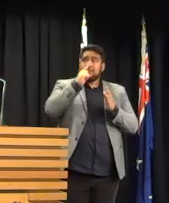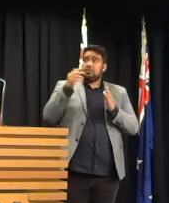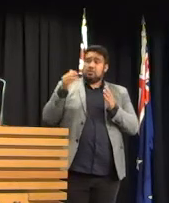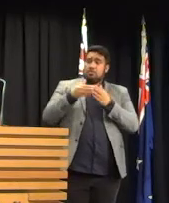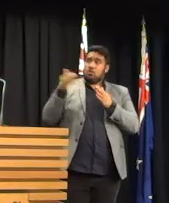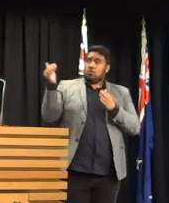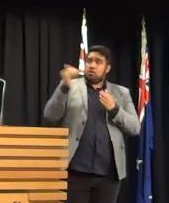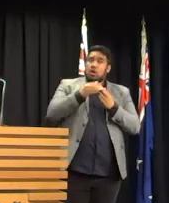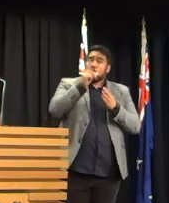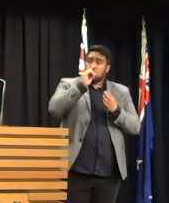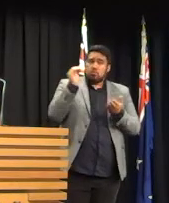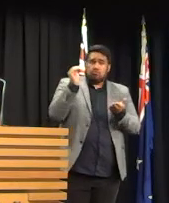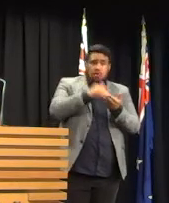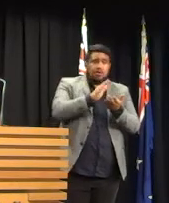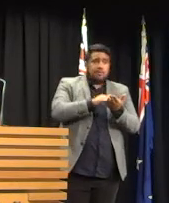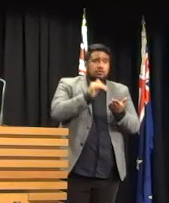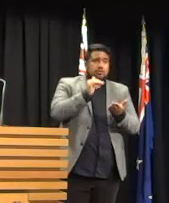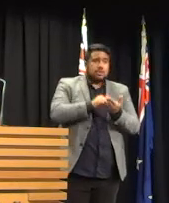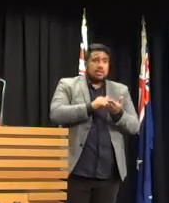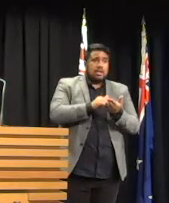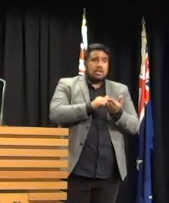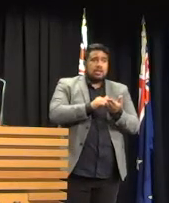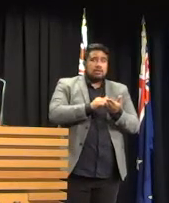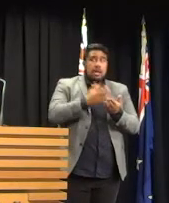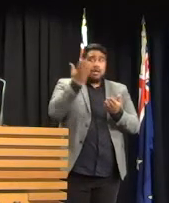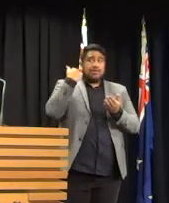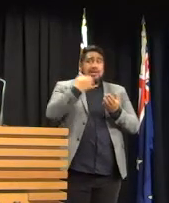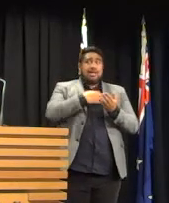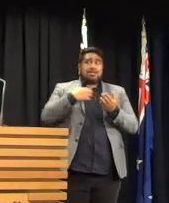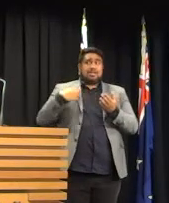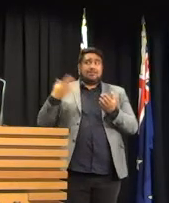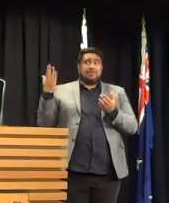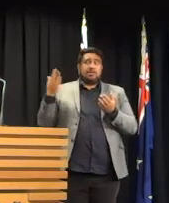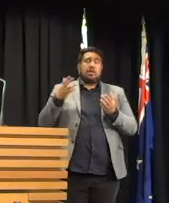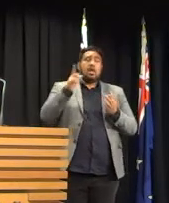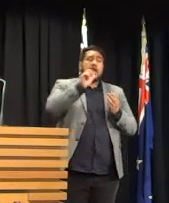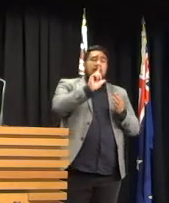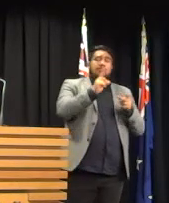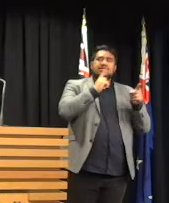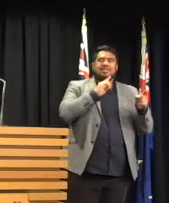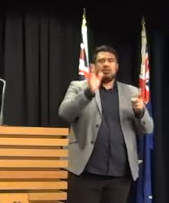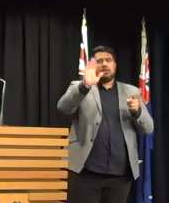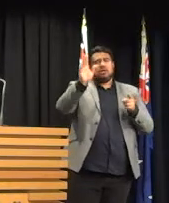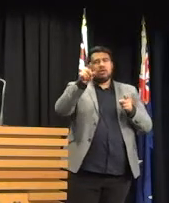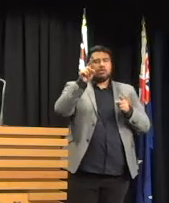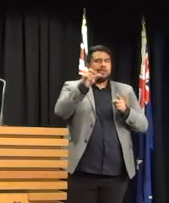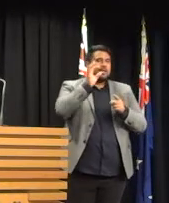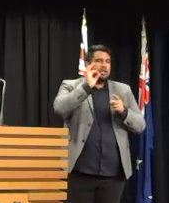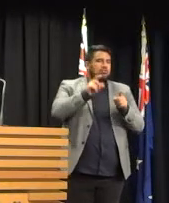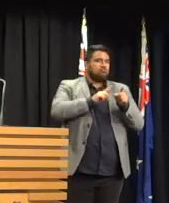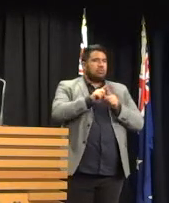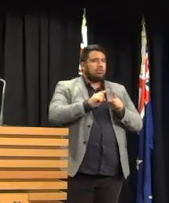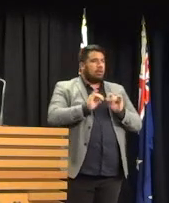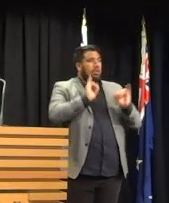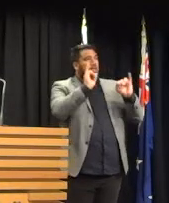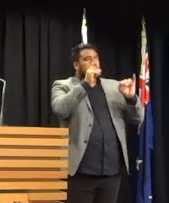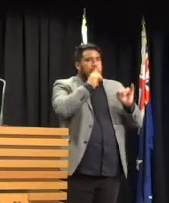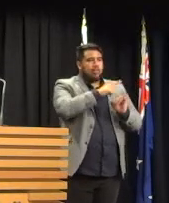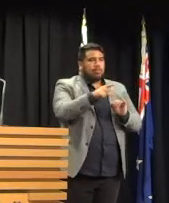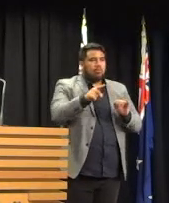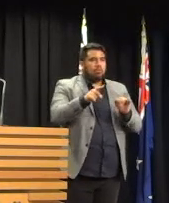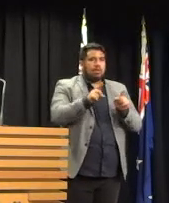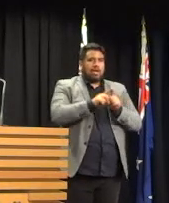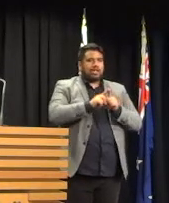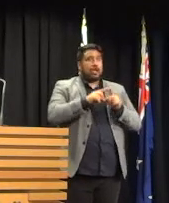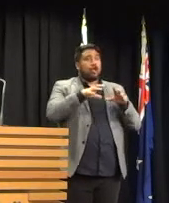Zealand, were capable of reaching New Zealand under the last government, Labor called that scaremongering. Labor said that these were the Prime Minister's ghost